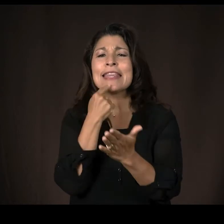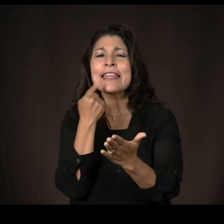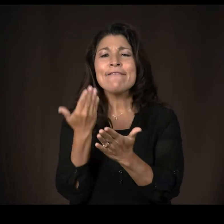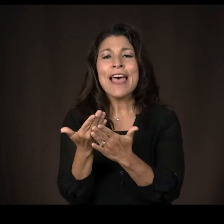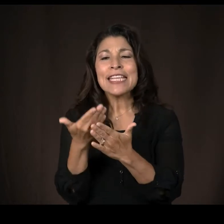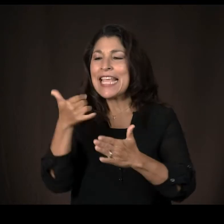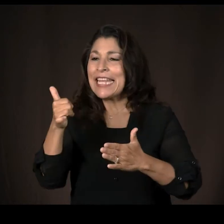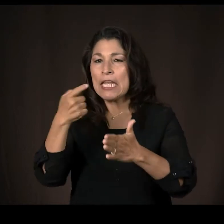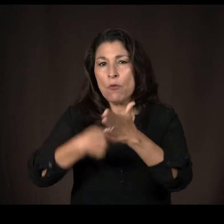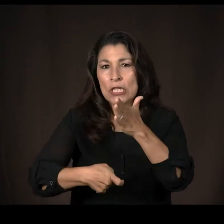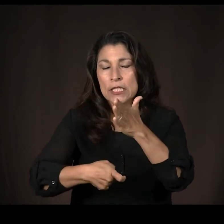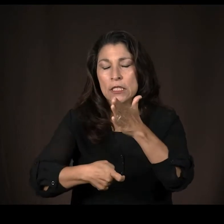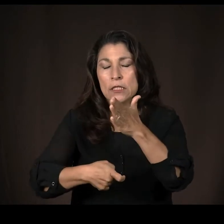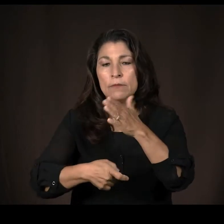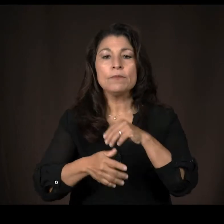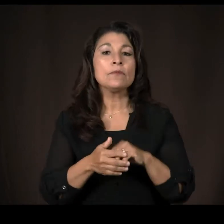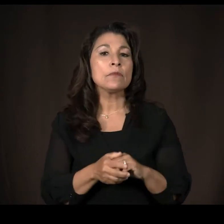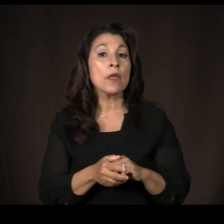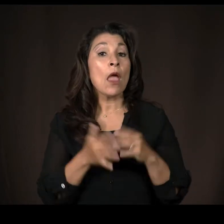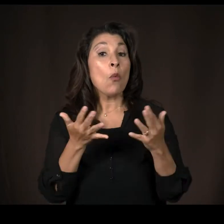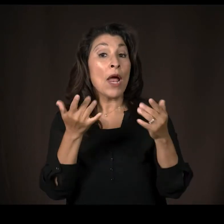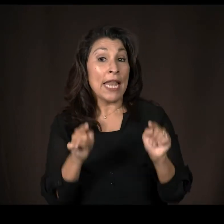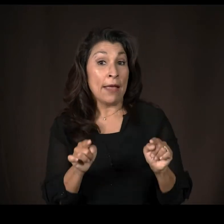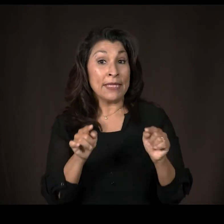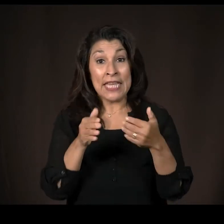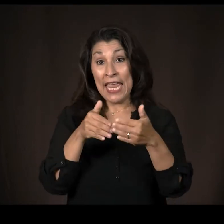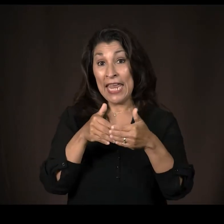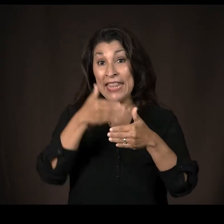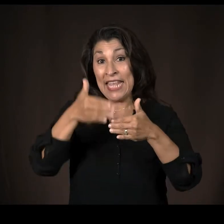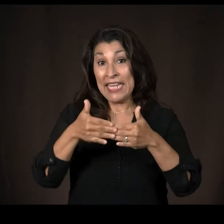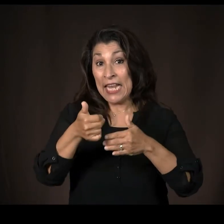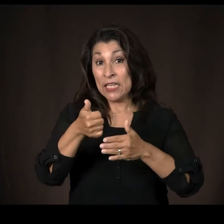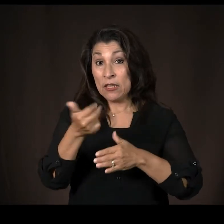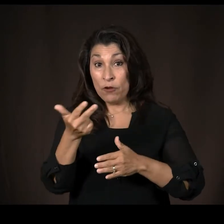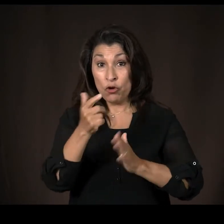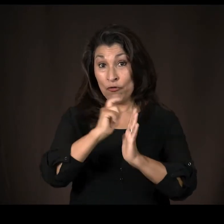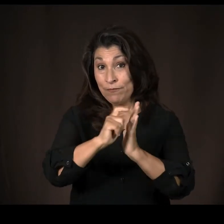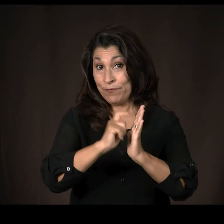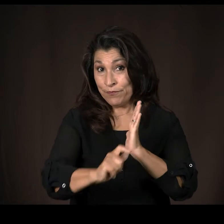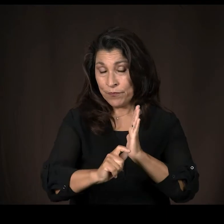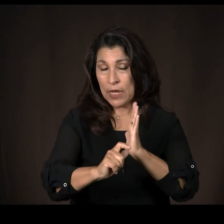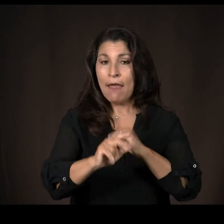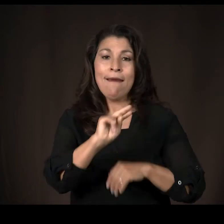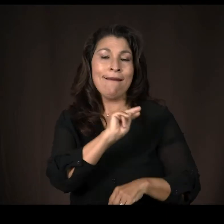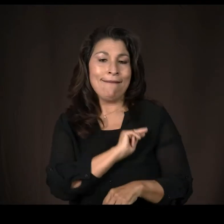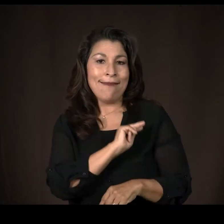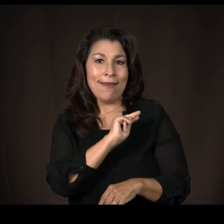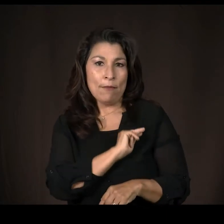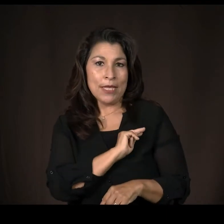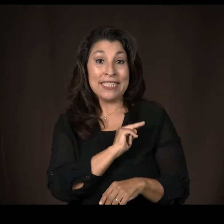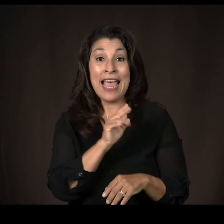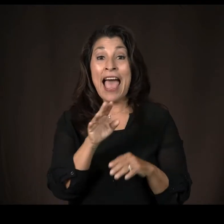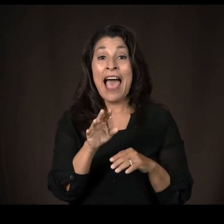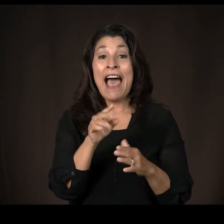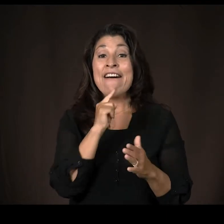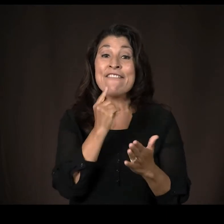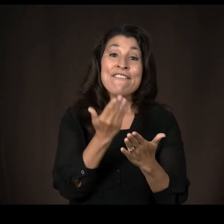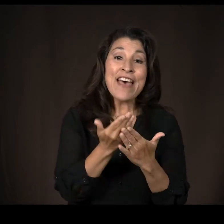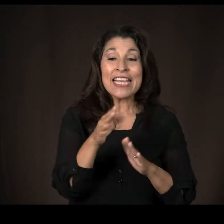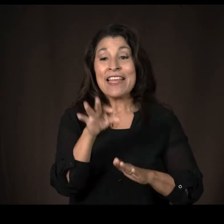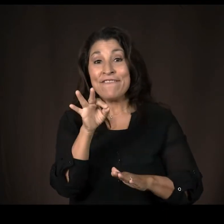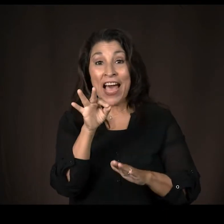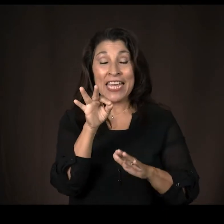price. Now, what happens in the next few verses is Nehemiah's fact-finding